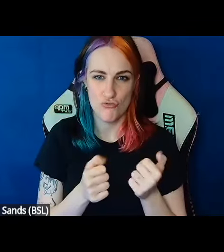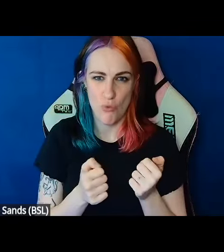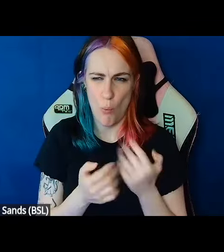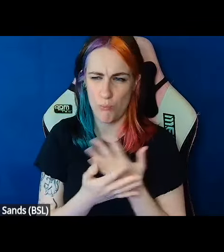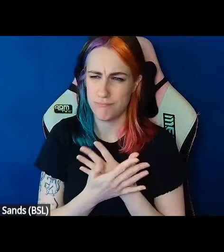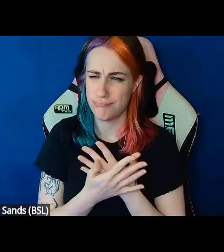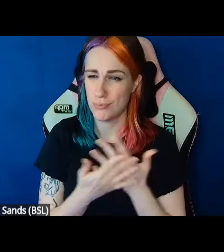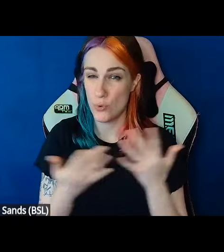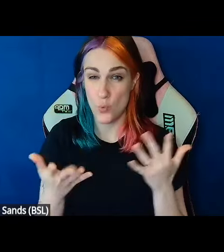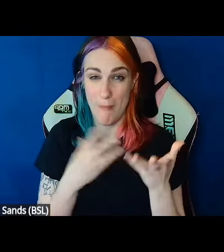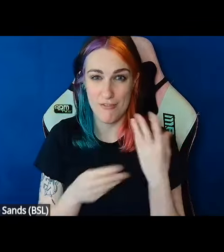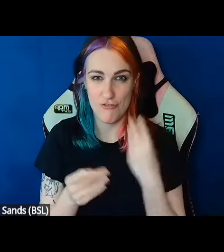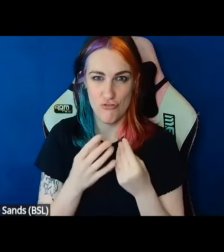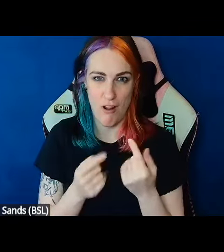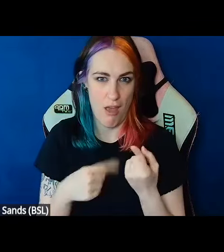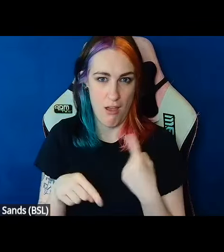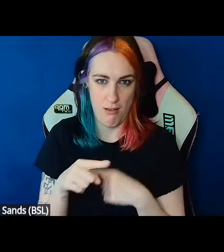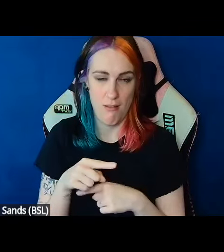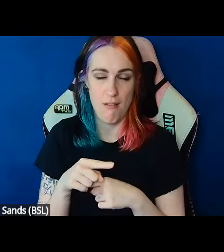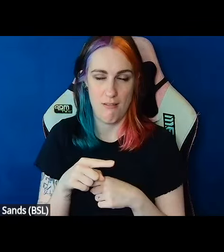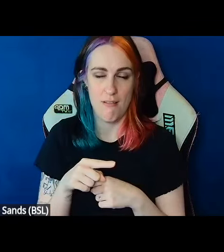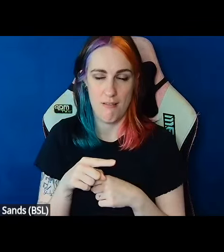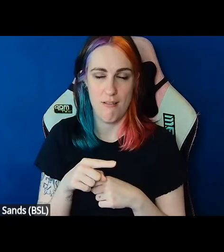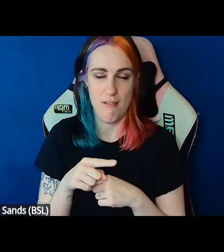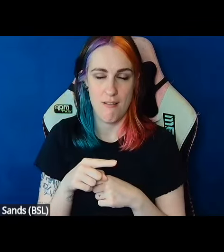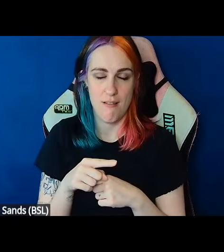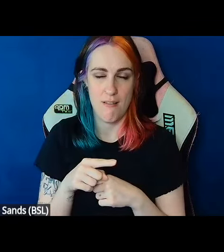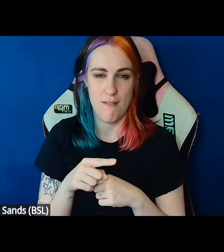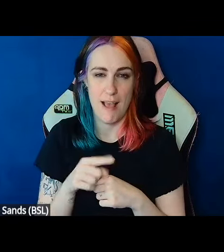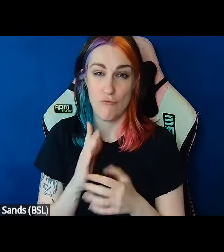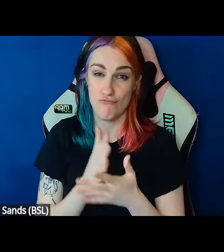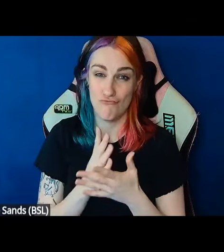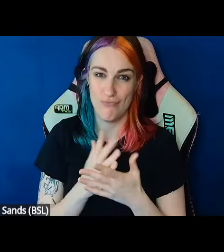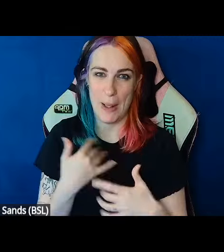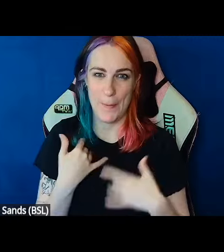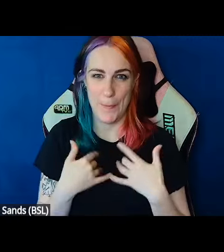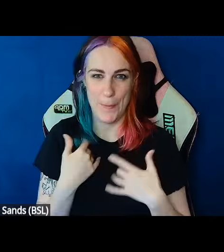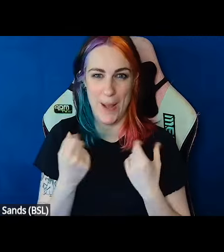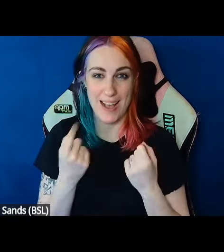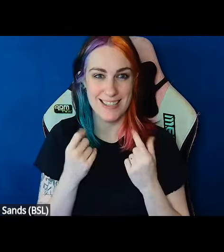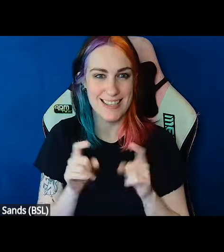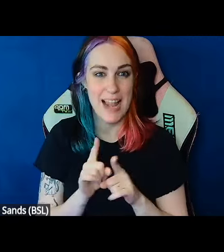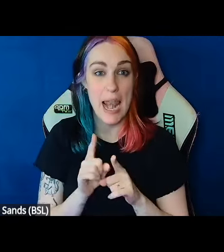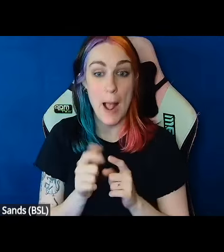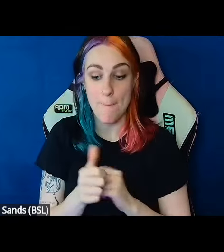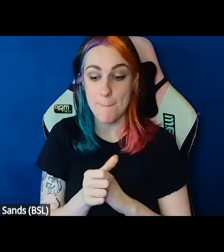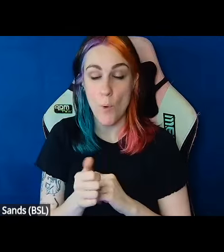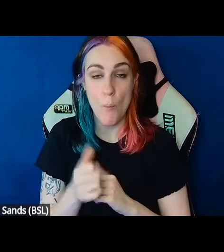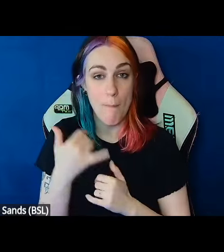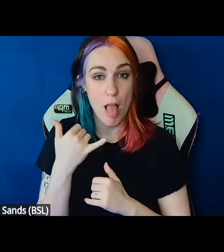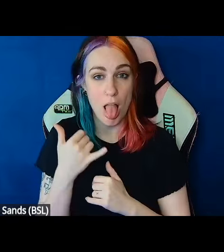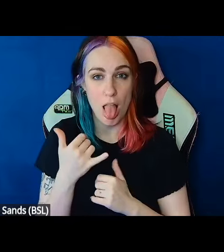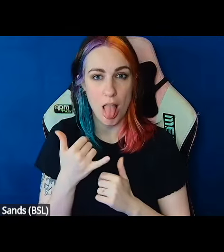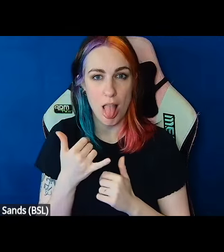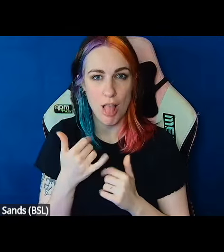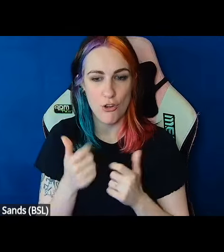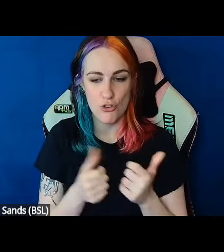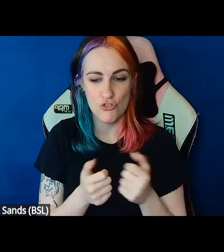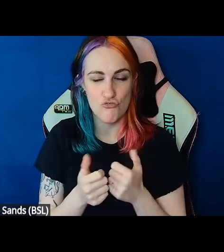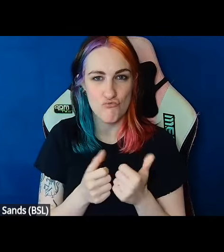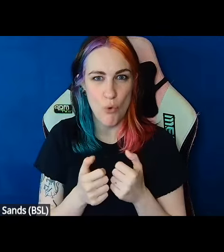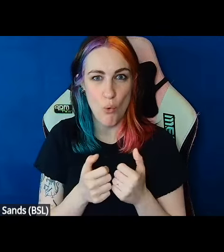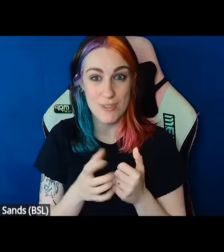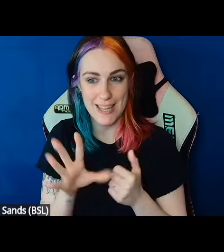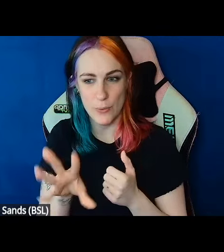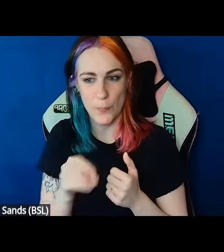some really cool ideas in there, such as taking these mobile controls and figuring out how to put them on PC for a